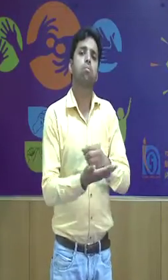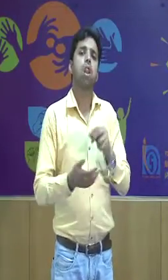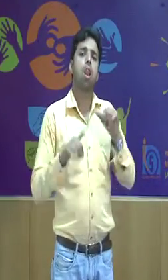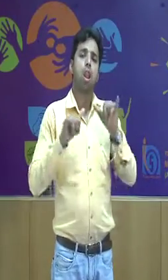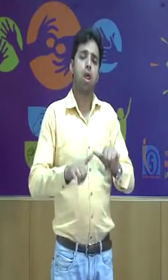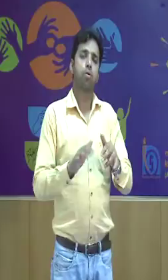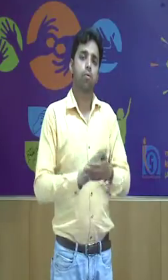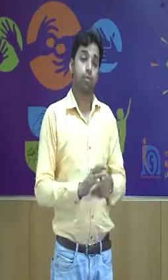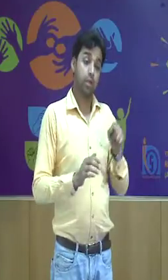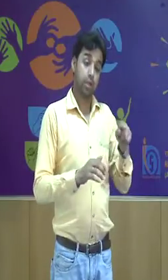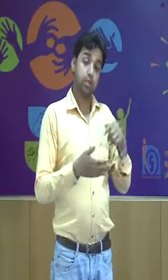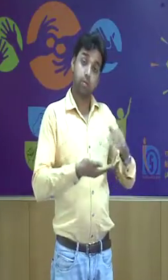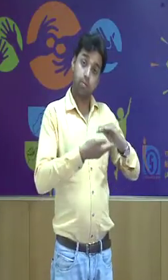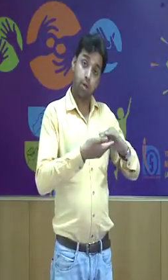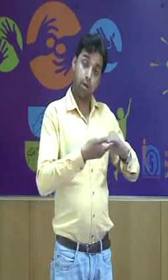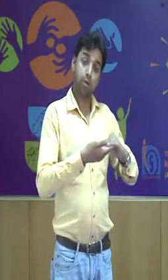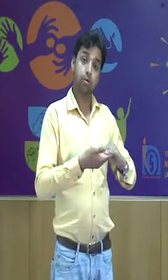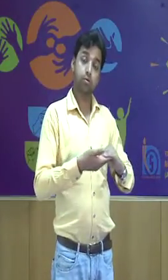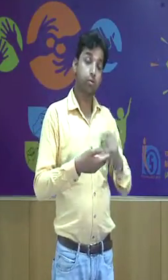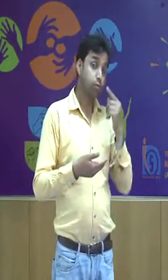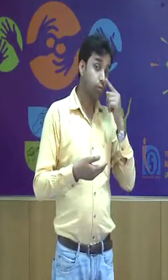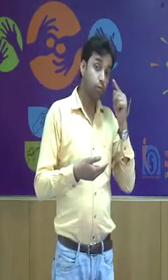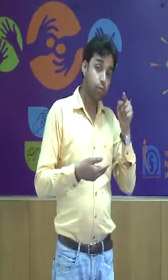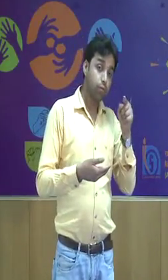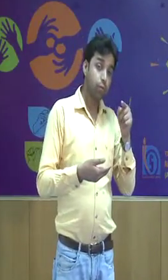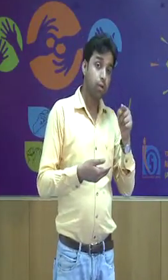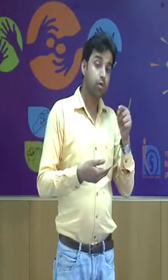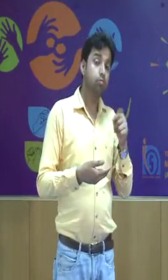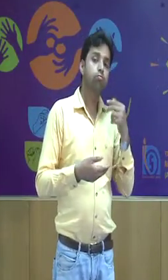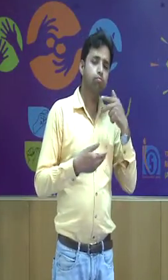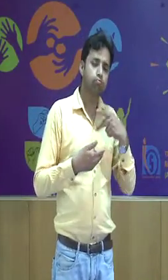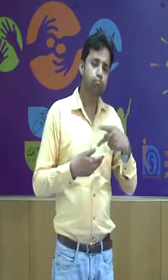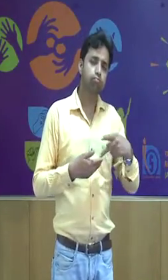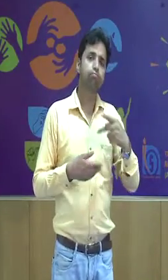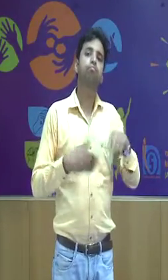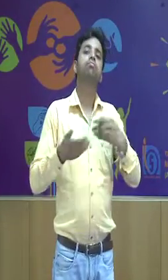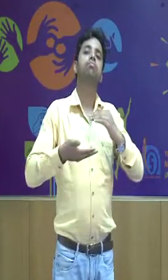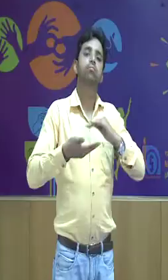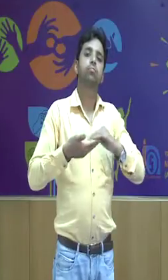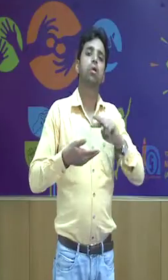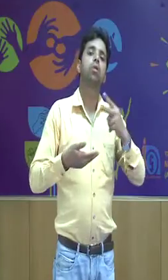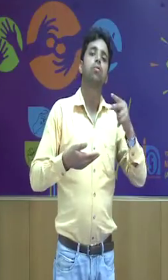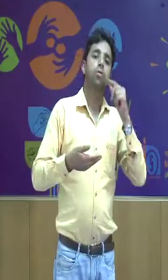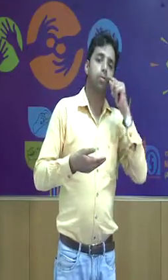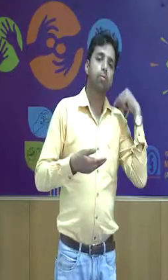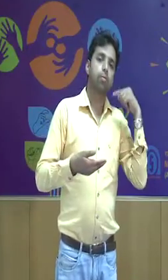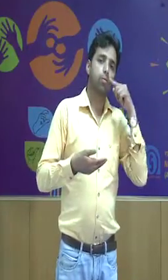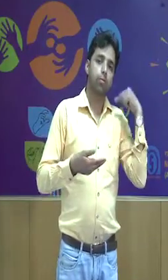In such marriage, the woman generally marries many brothers of the